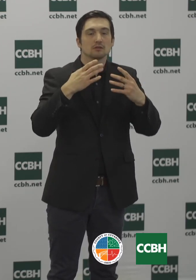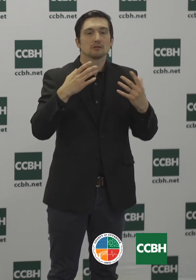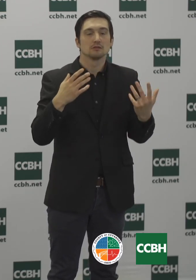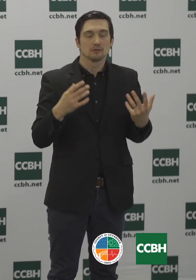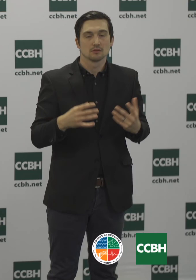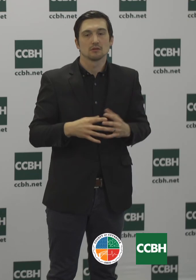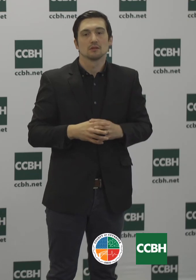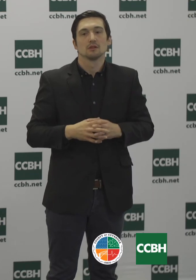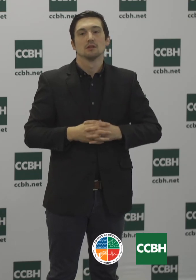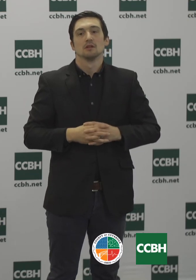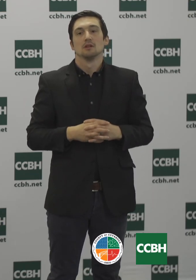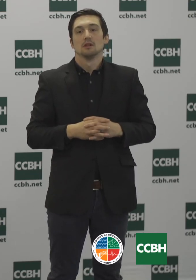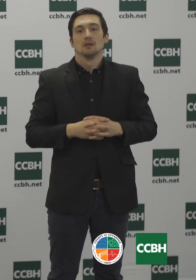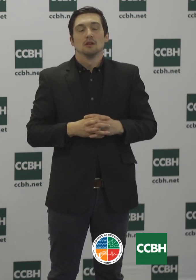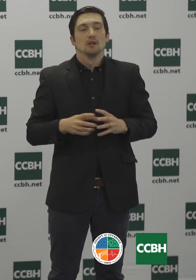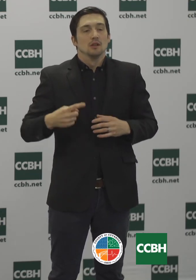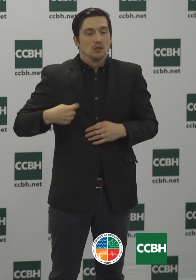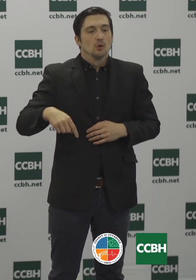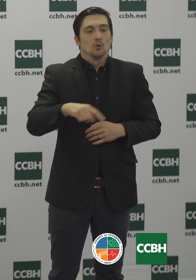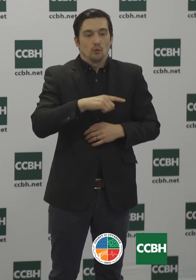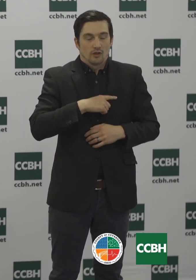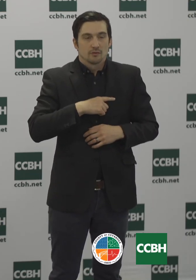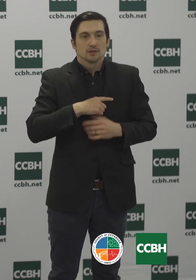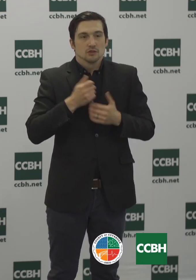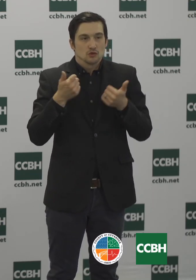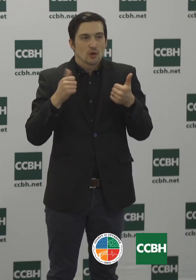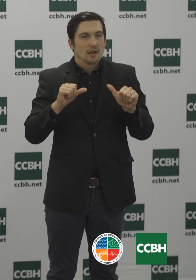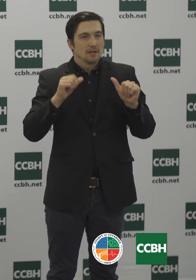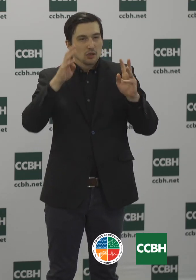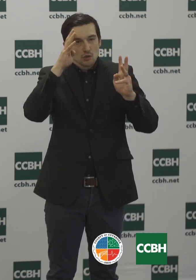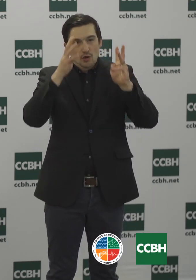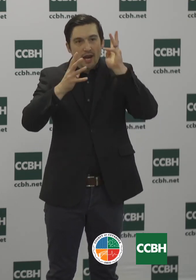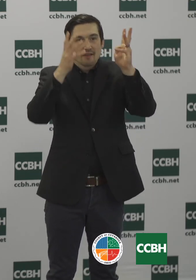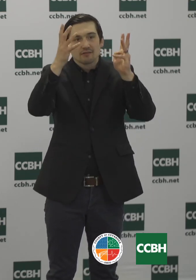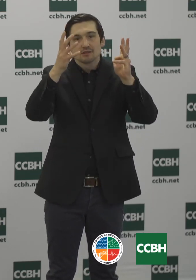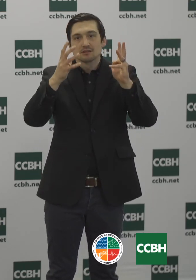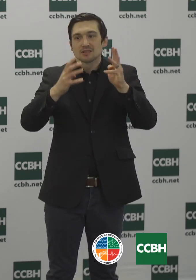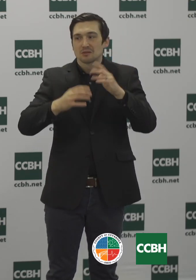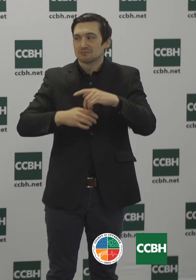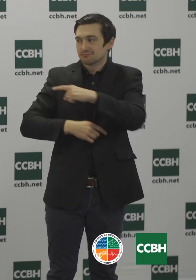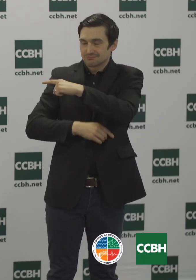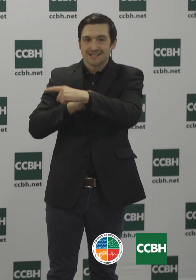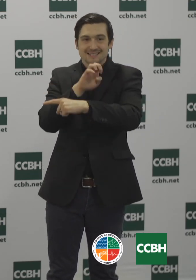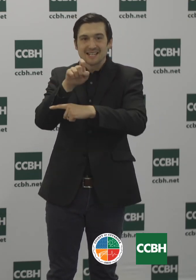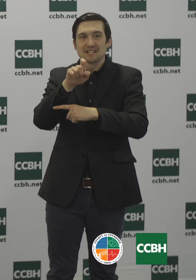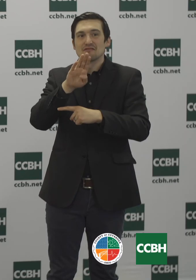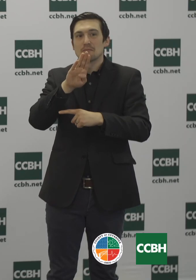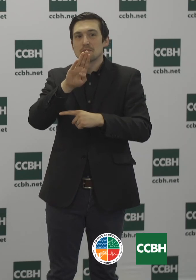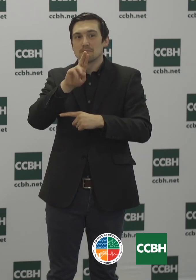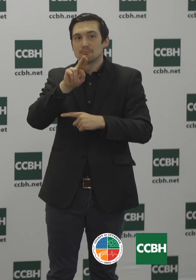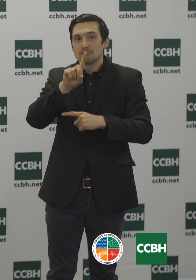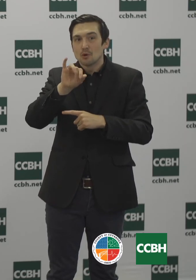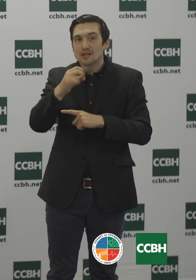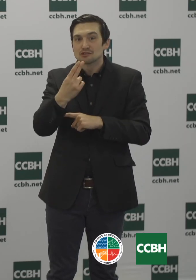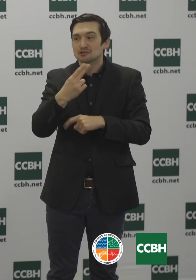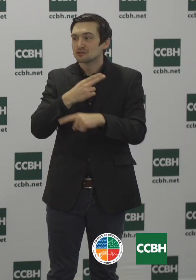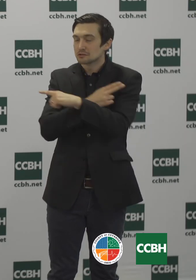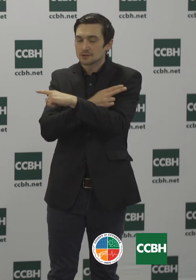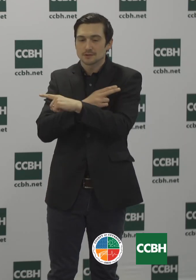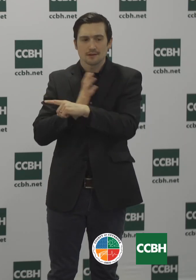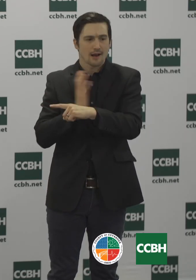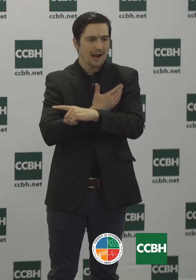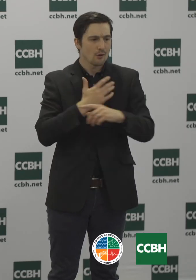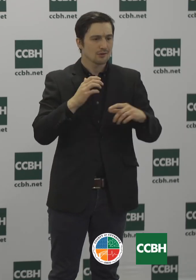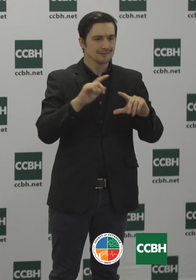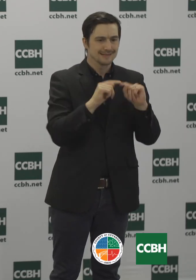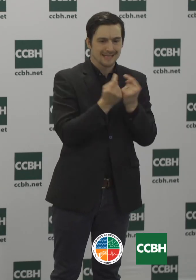testing. And we have tried to be very creative. Actually, County Executive Budish's team and our team worked together to piece